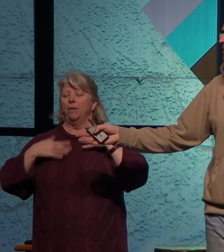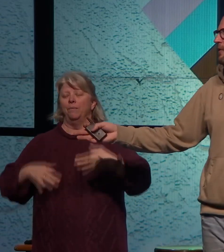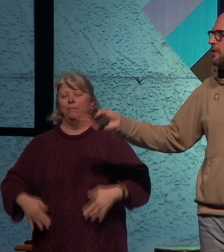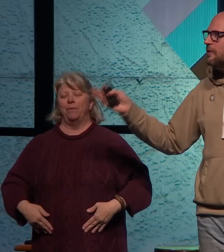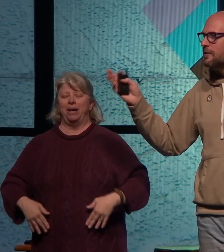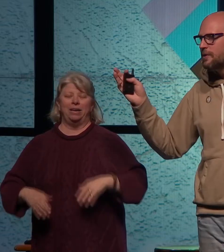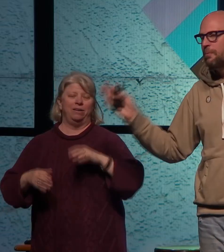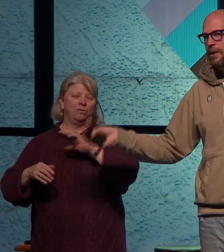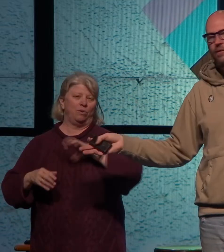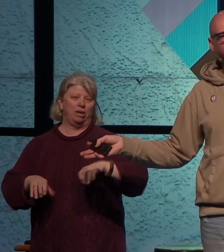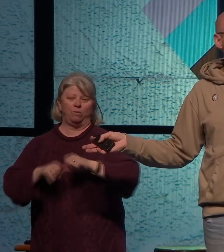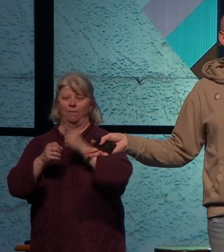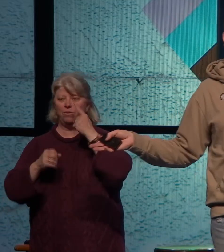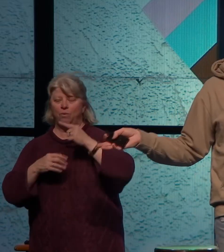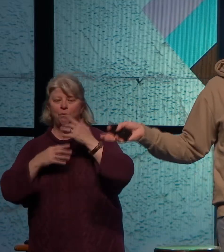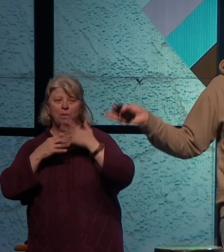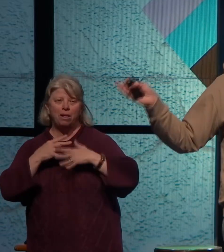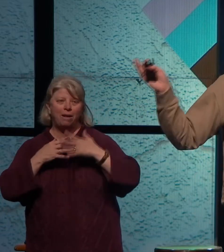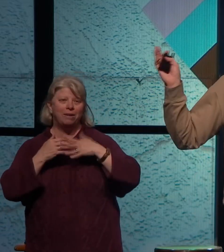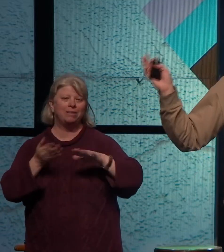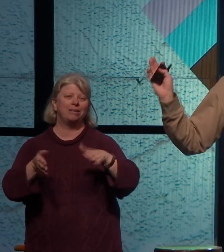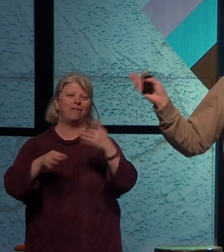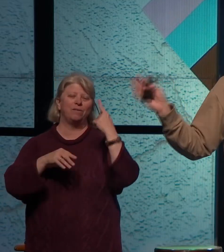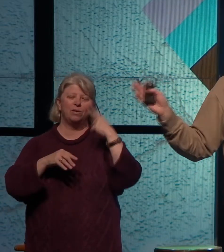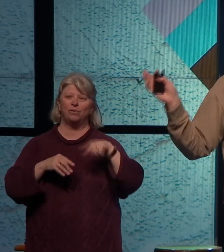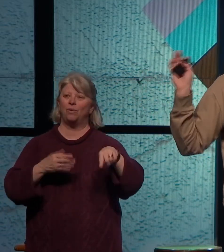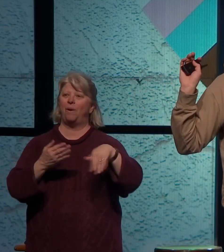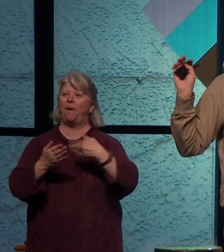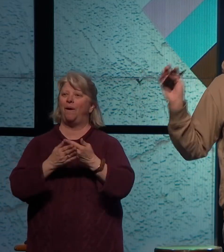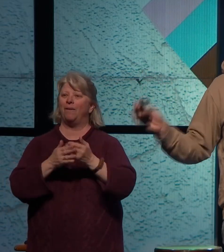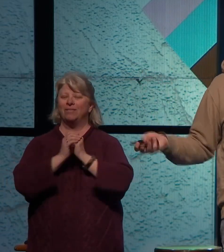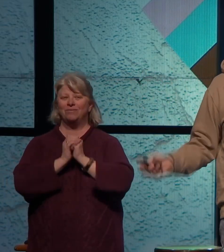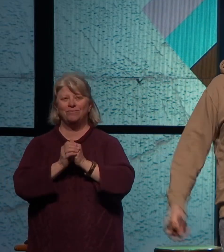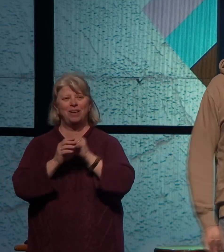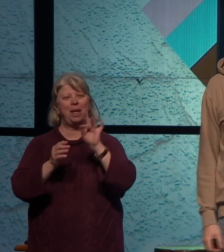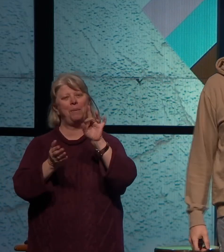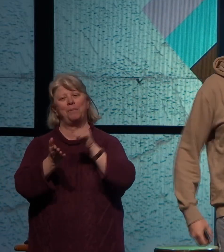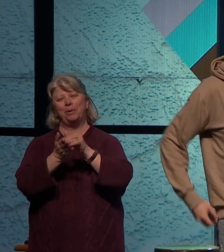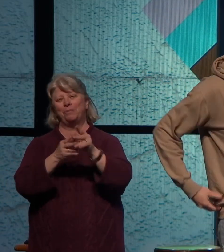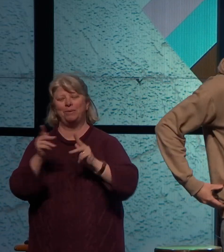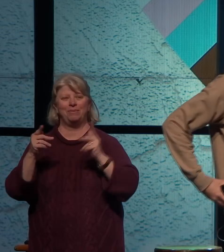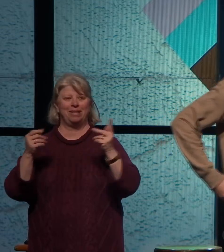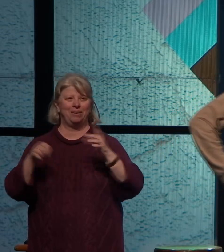Christ broken for you, the blood of Christ shed for you, and all 8 billion people on this planet.